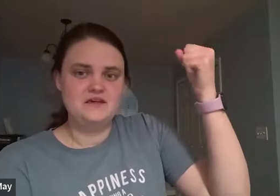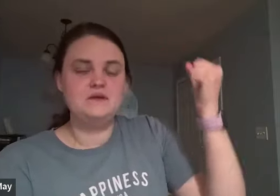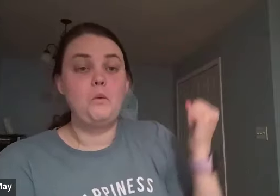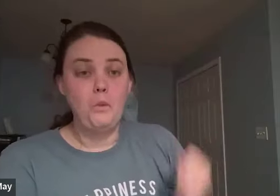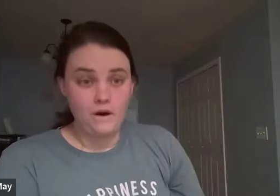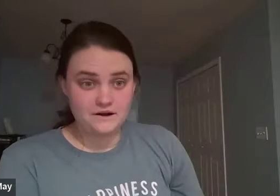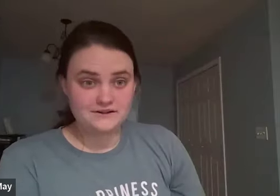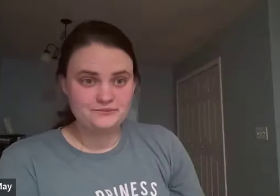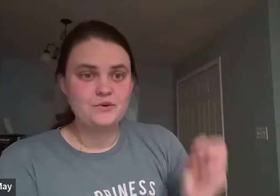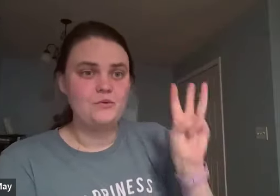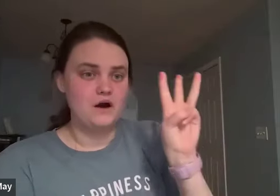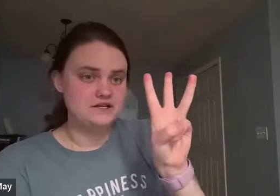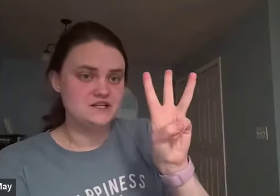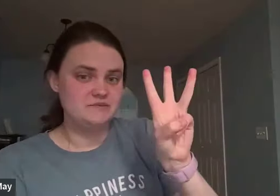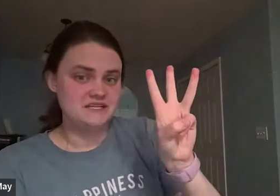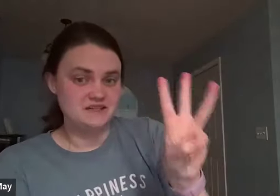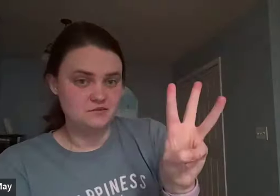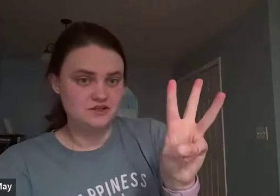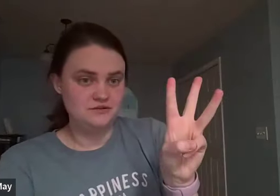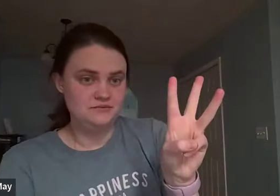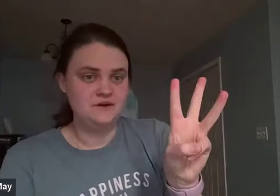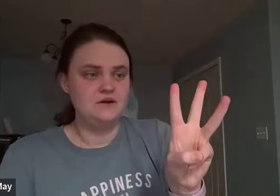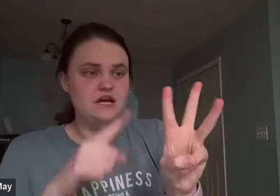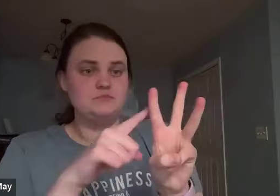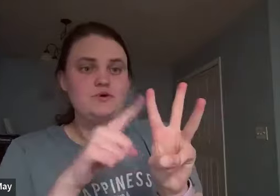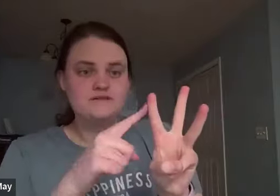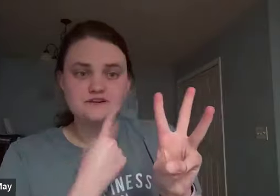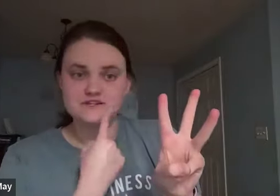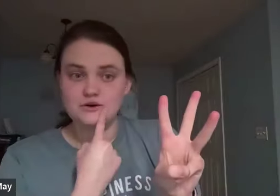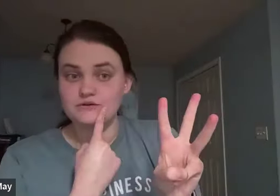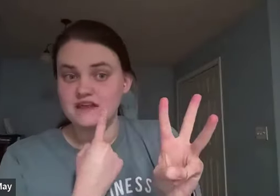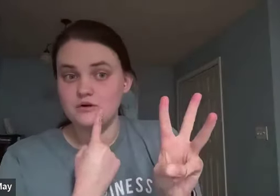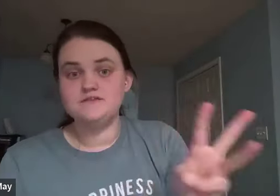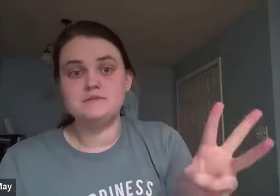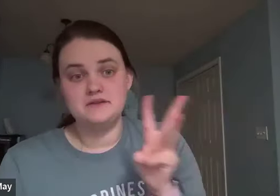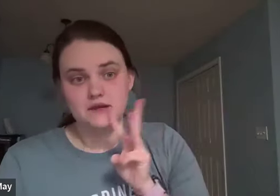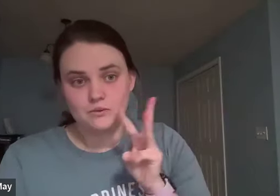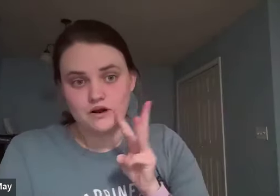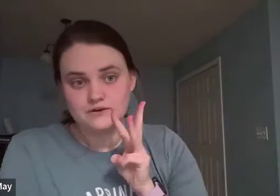Then water. Water is going to be a W, and your pointer finger is going to go to that corner of your mouth again. Water.